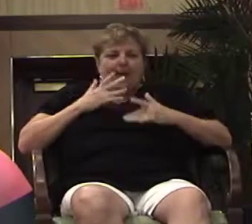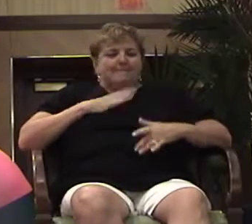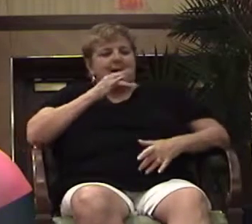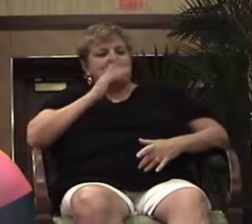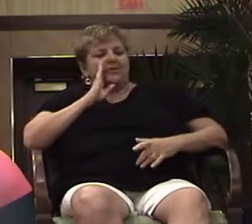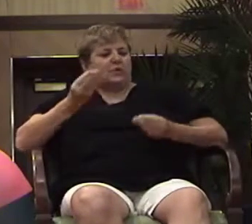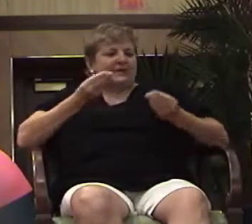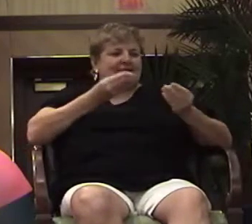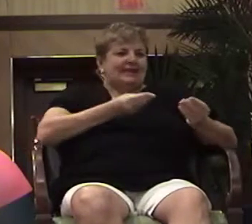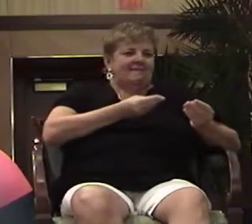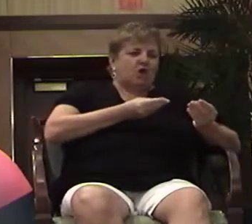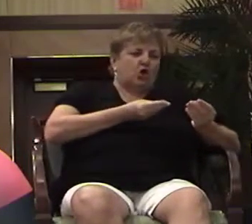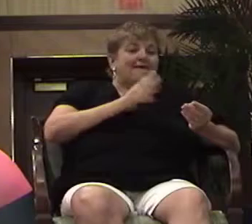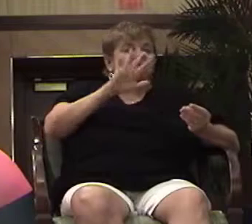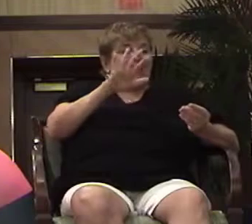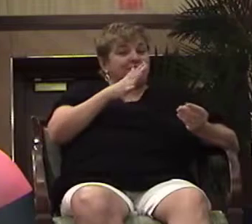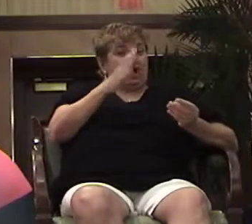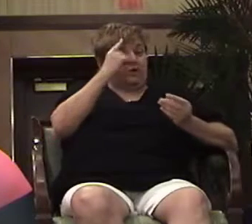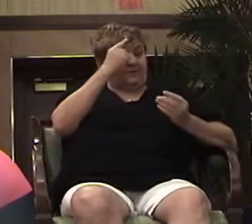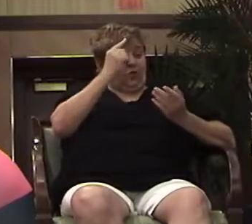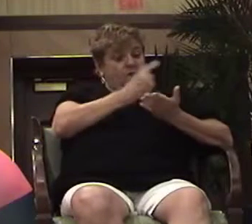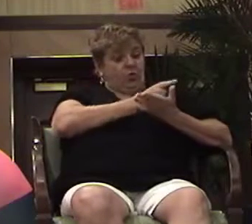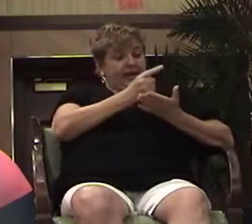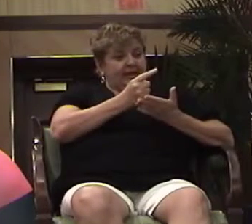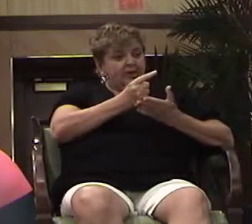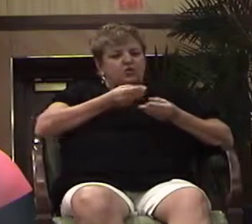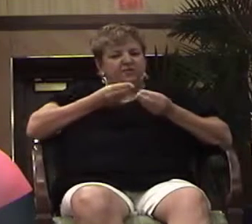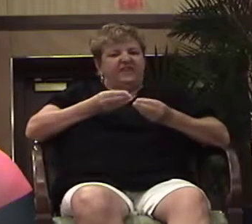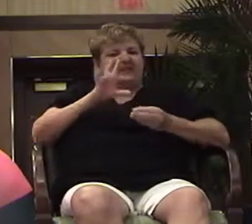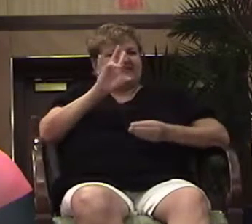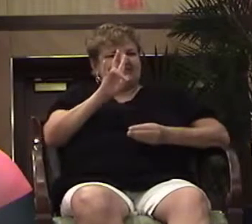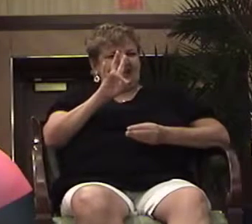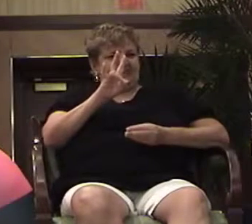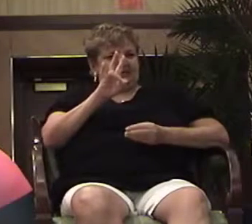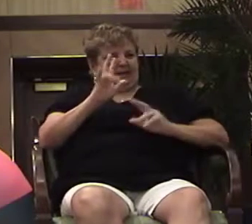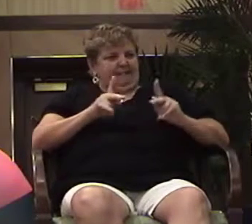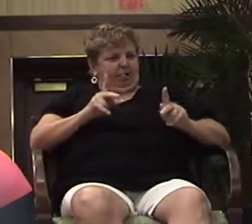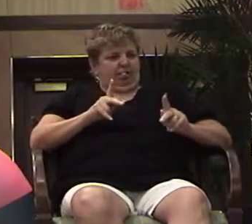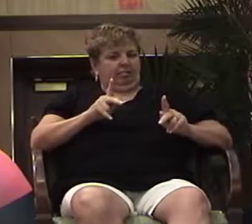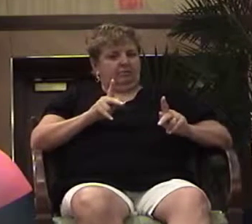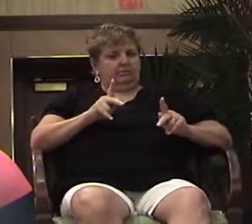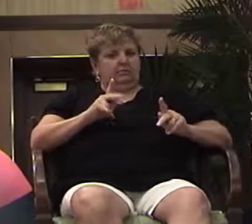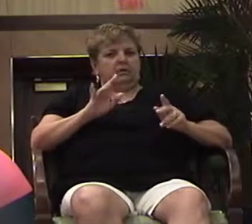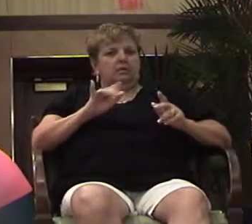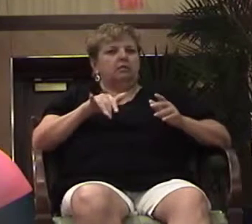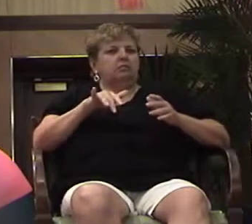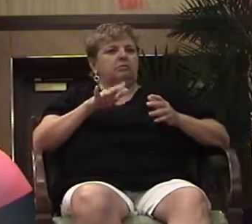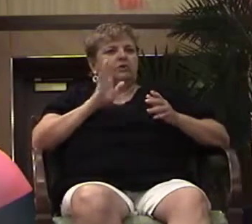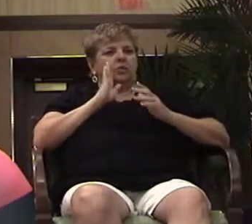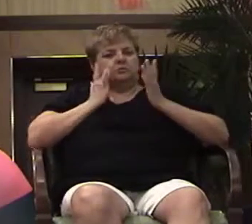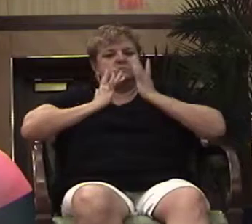7 of us for the whole week. And, you know, that was